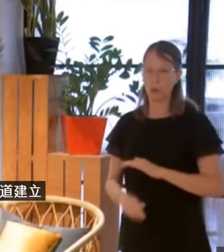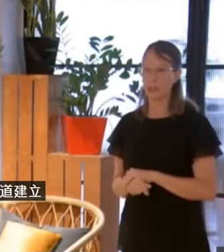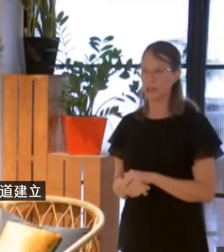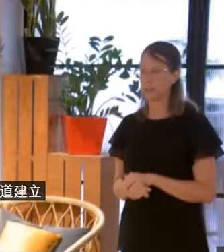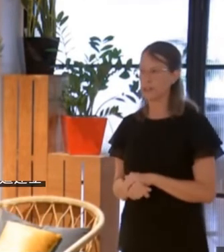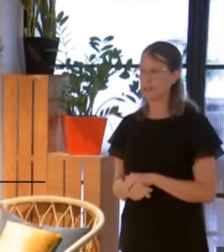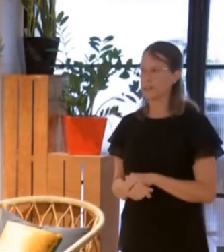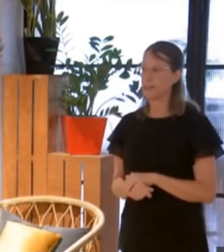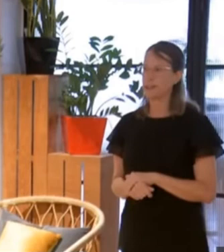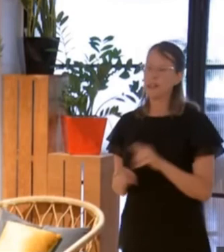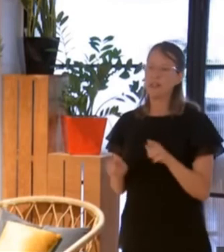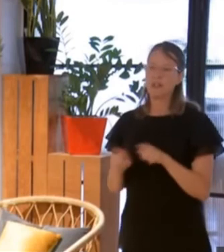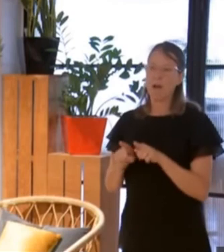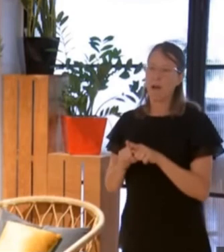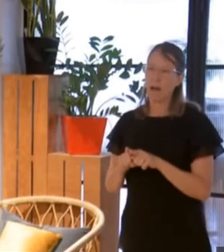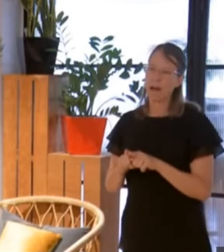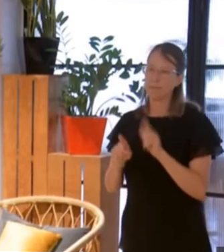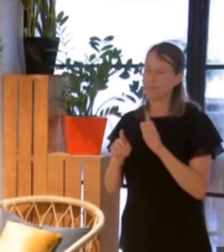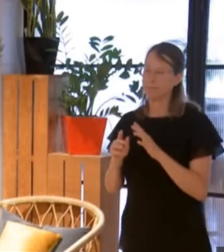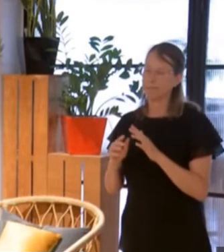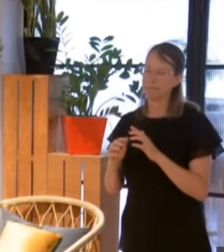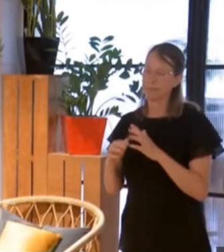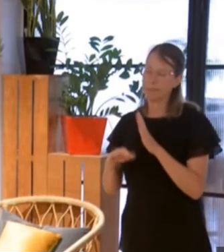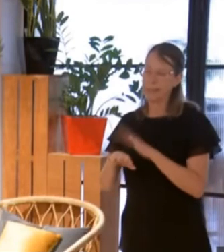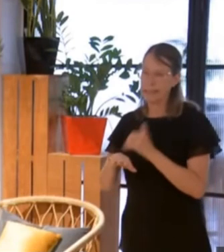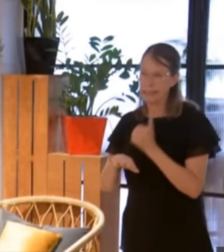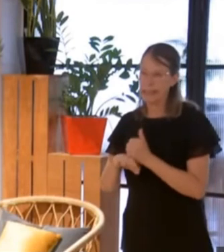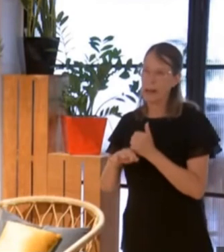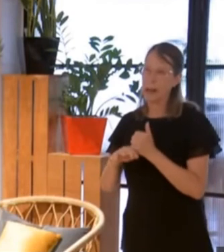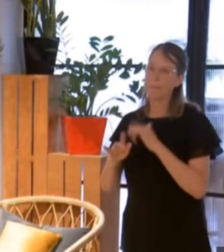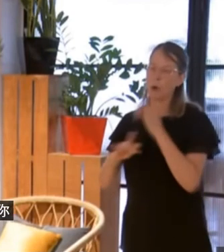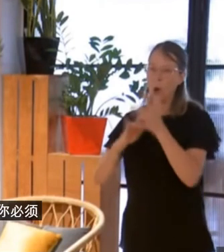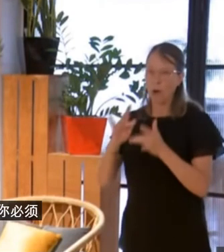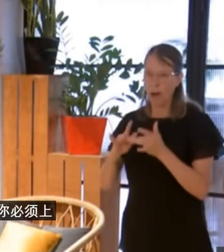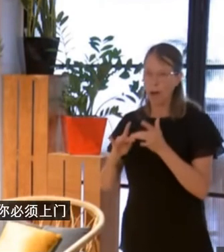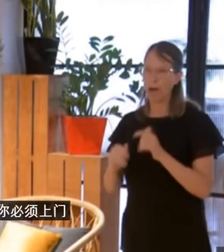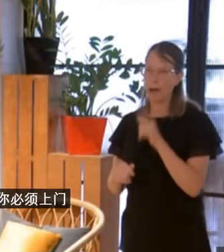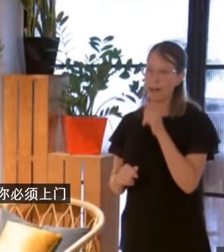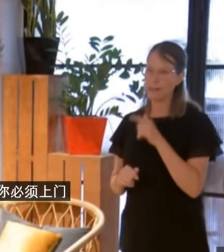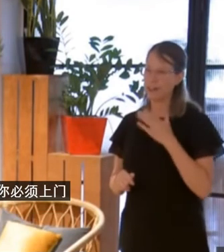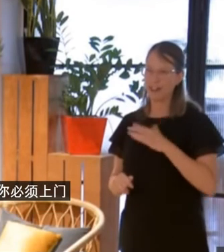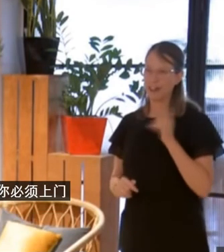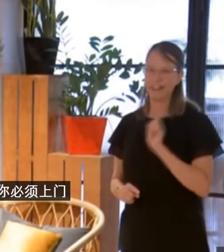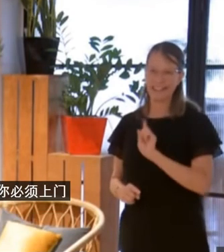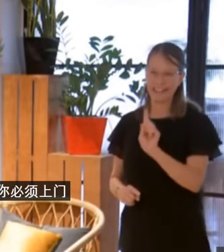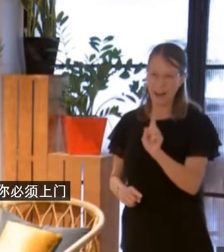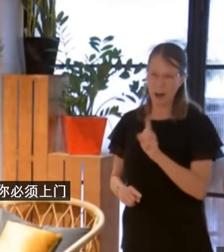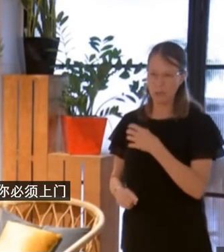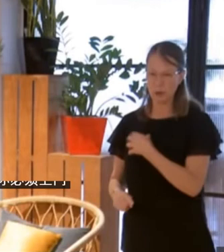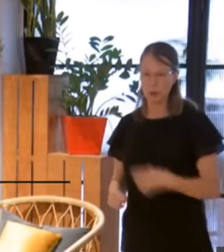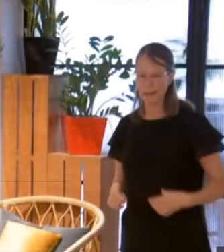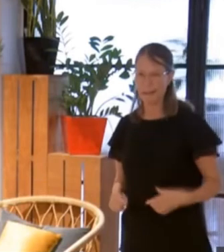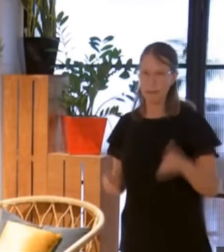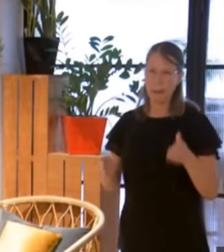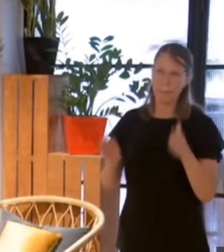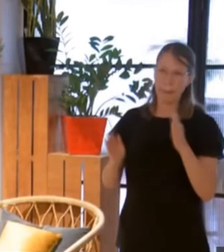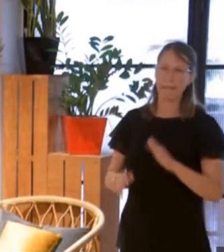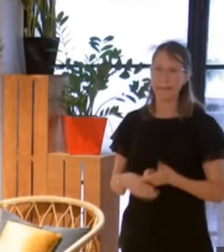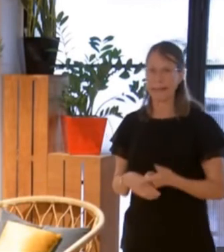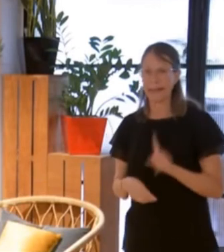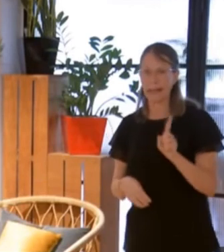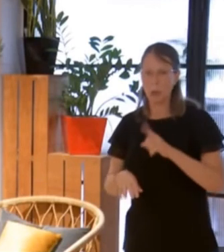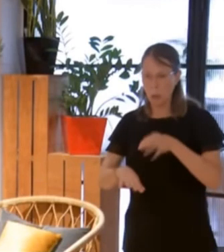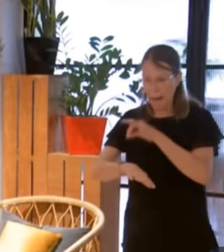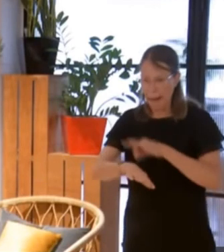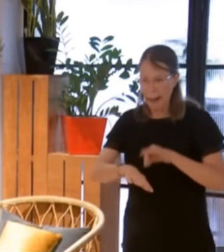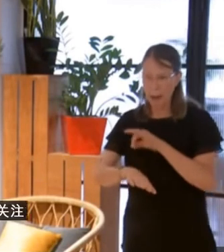building the online platform that makes service delivery easier, so you don't have to come to government to be served, government comes to